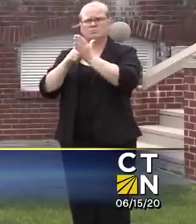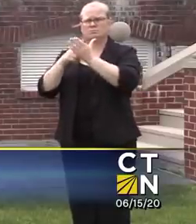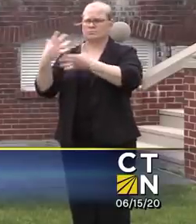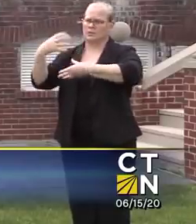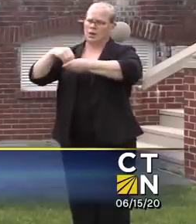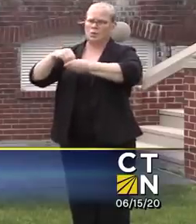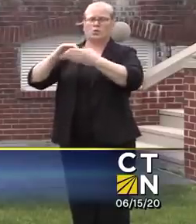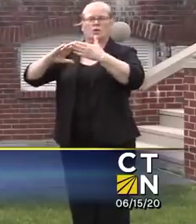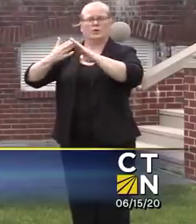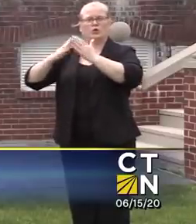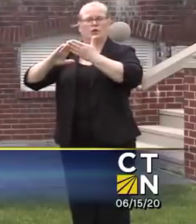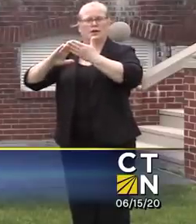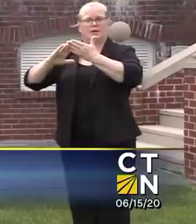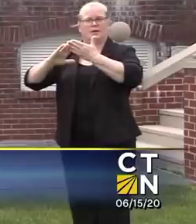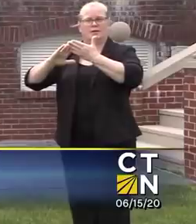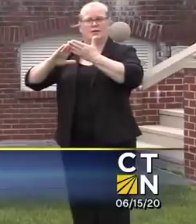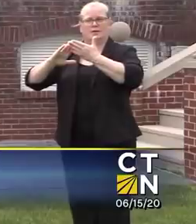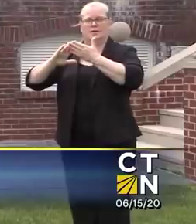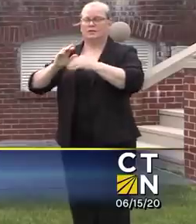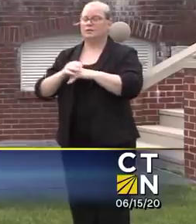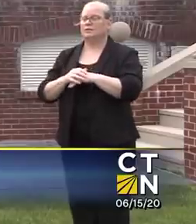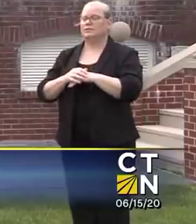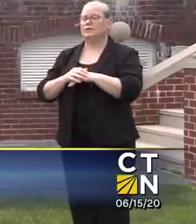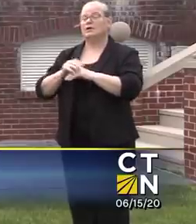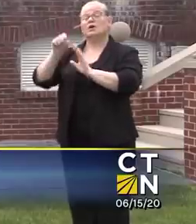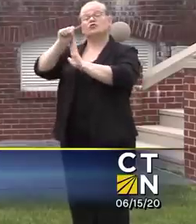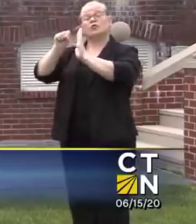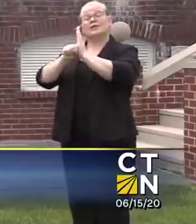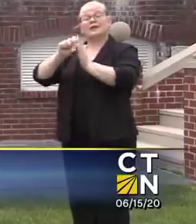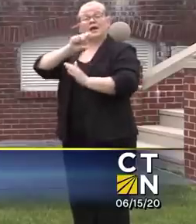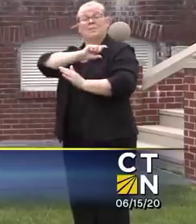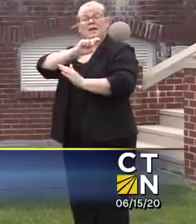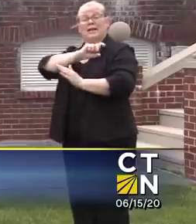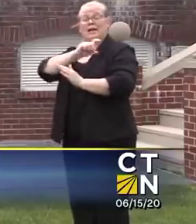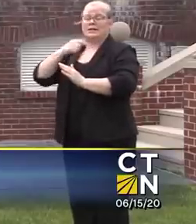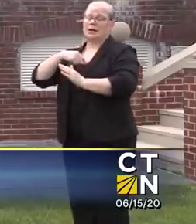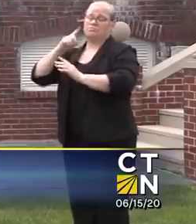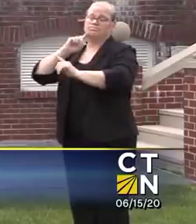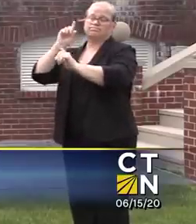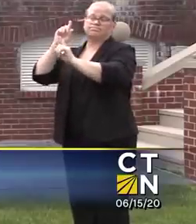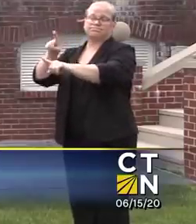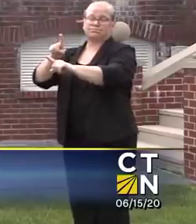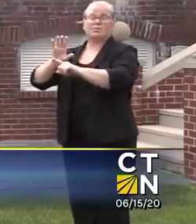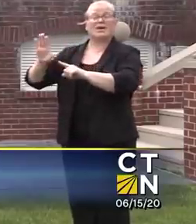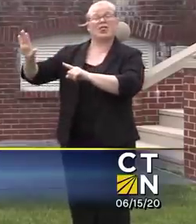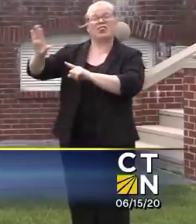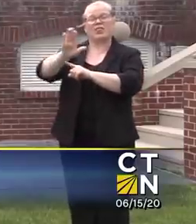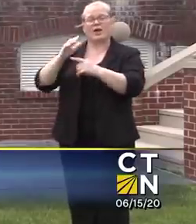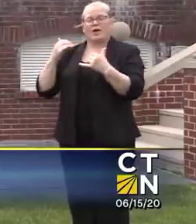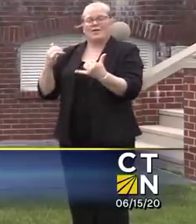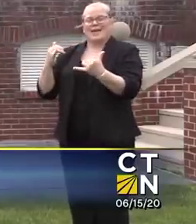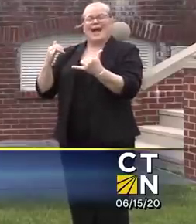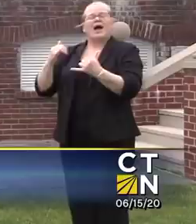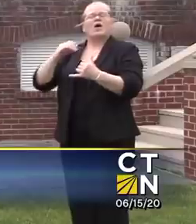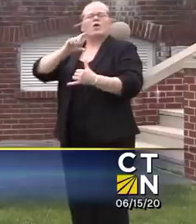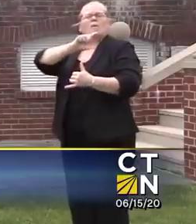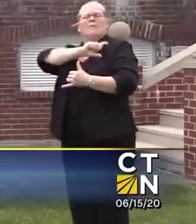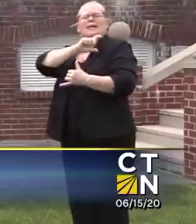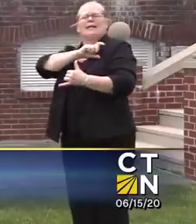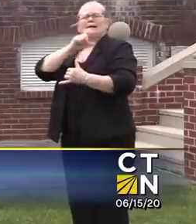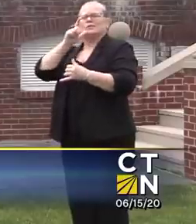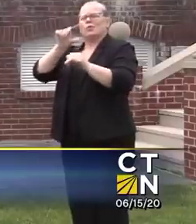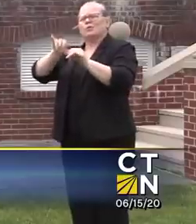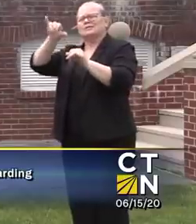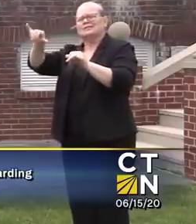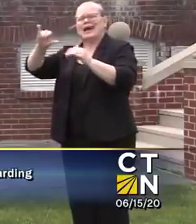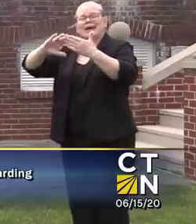force to do is build off of what they've got going with their resident state troopers right now. They're resident state troopers who